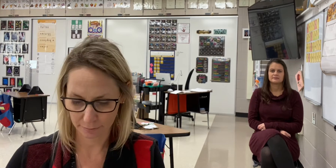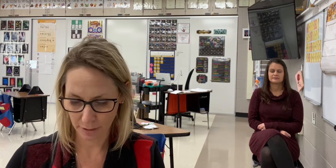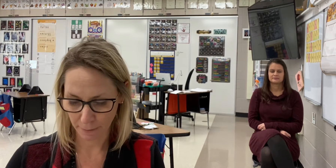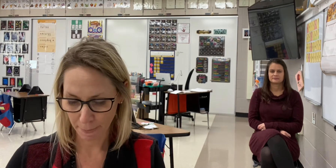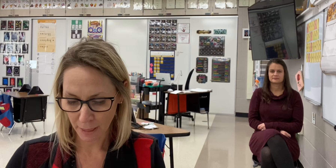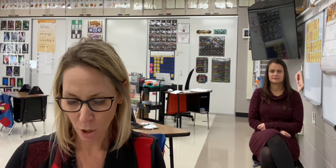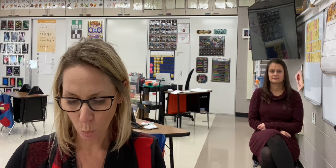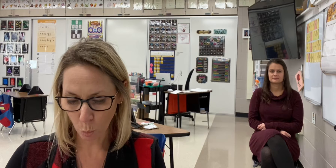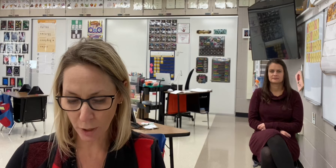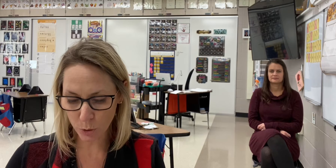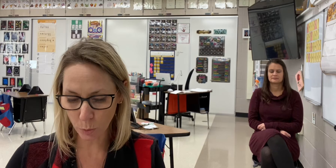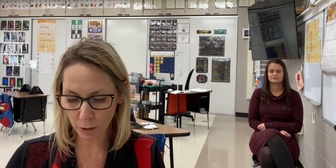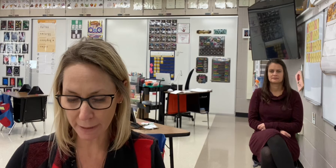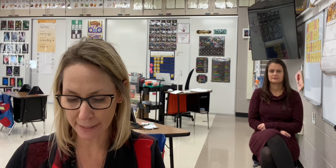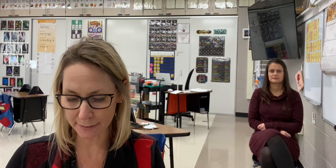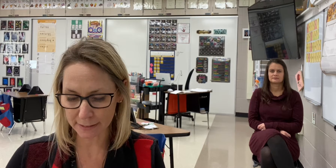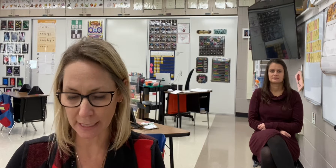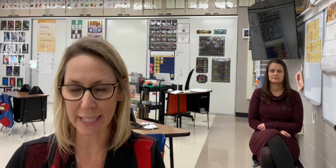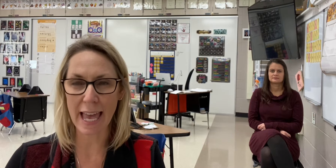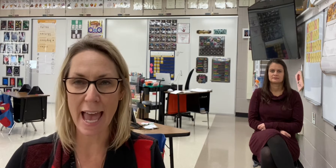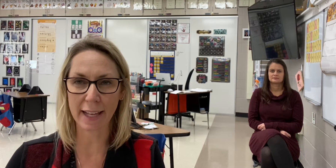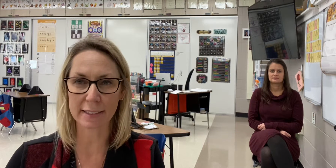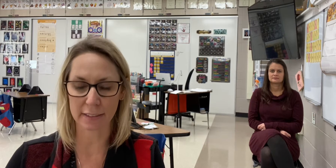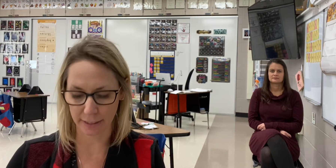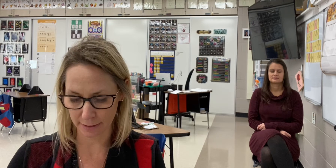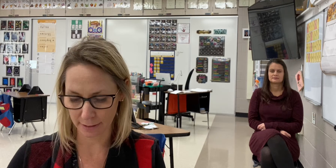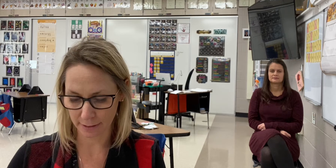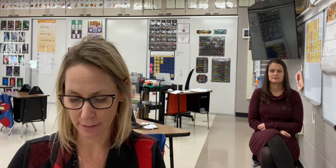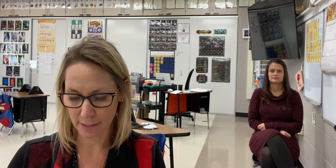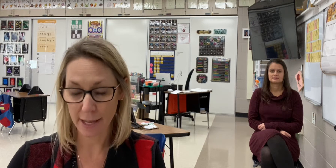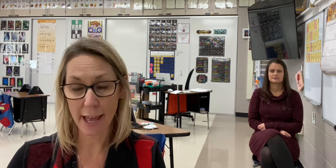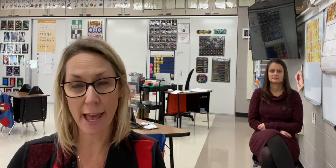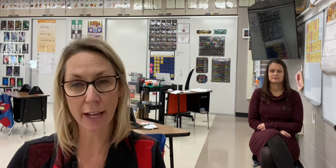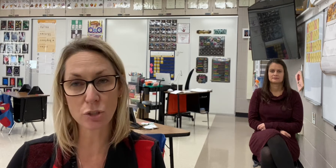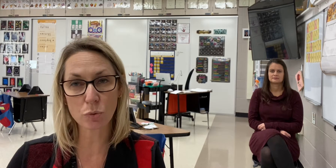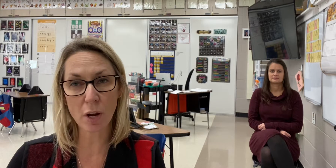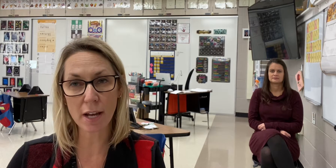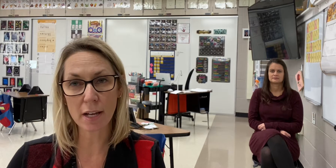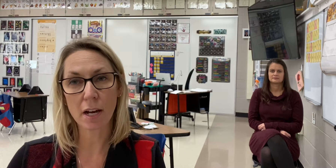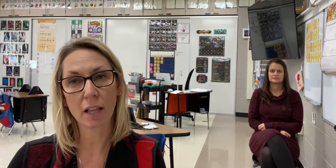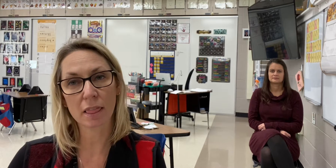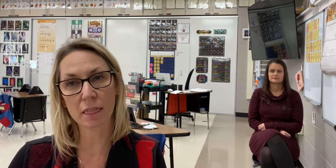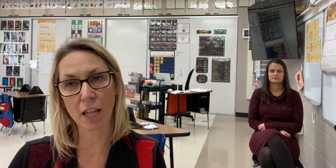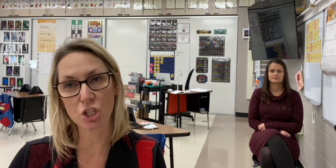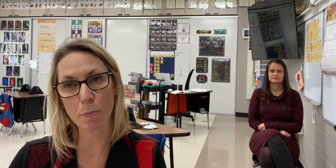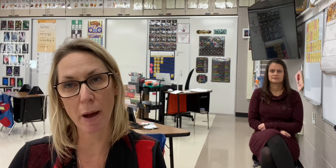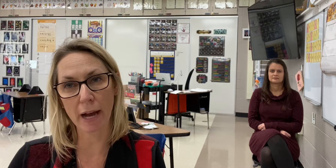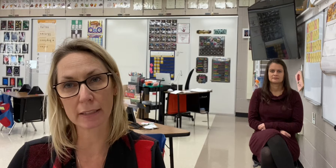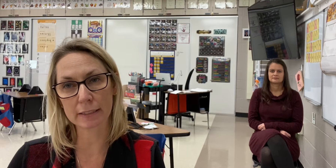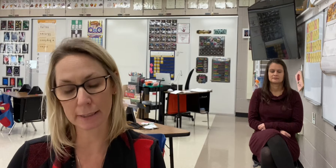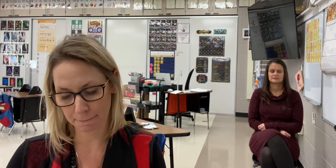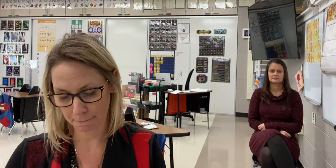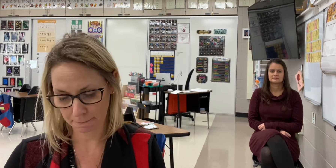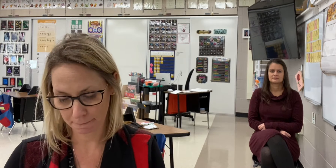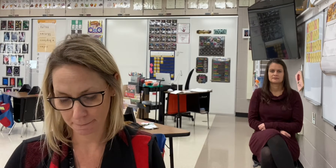Gallon. Which word begins like excellent? Extra,